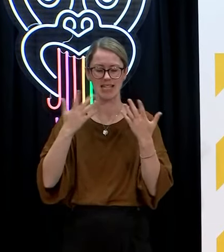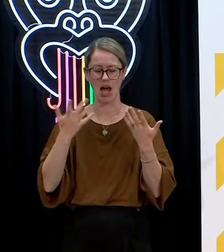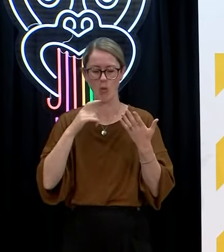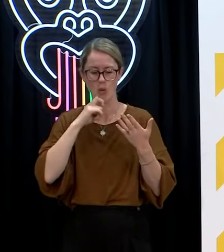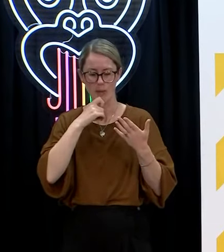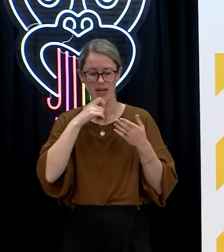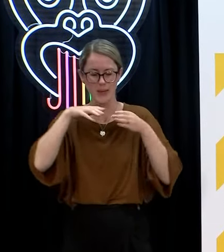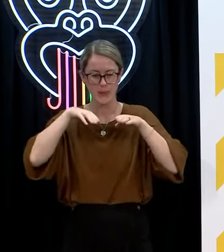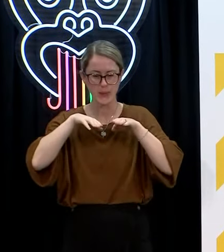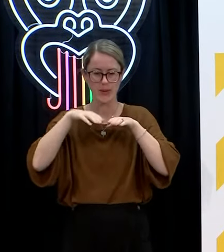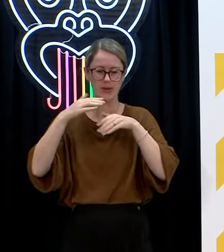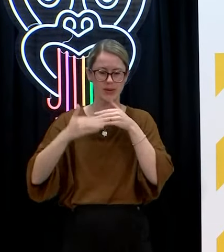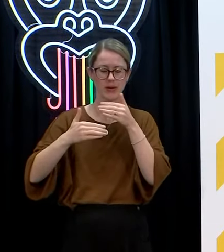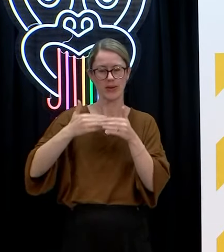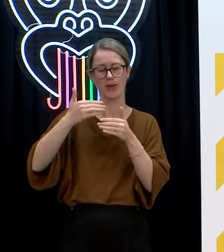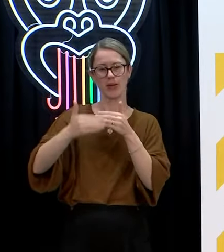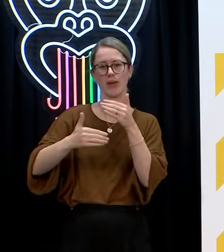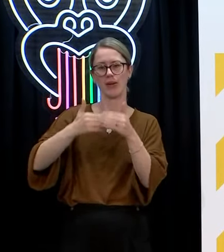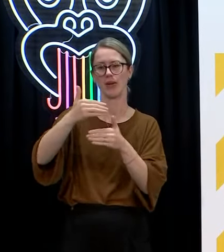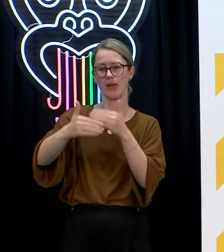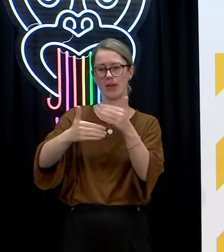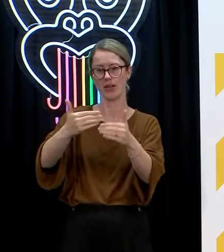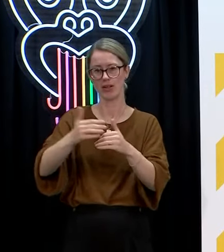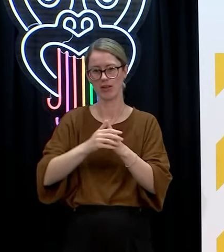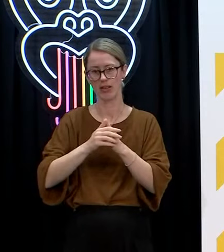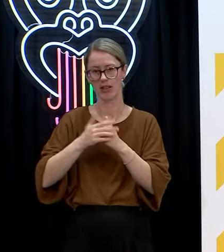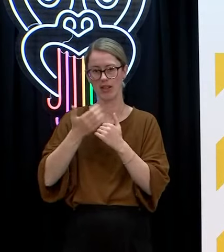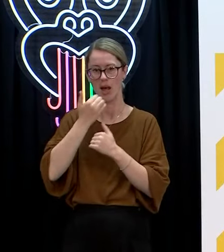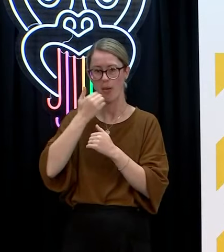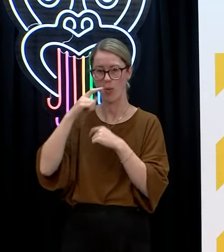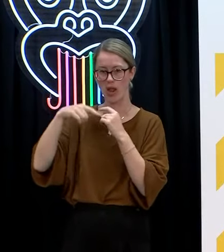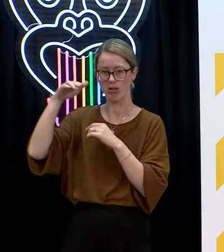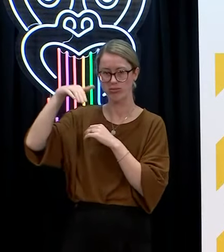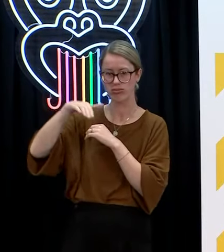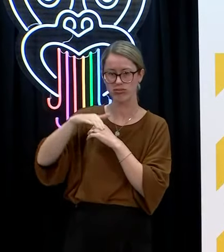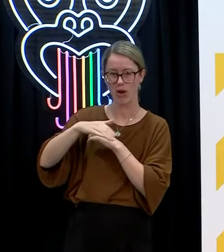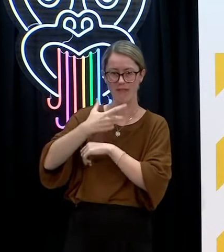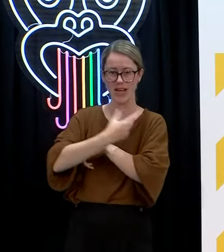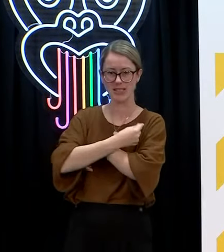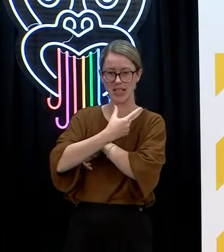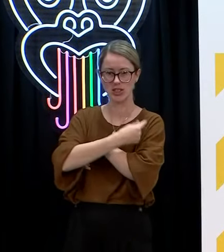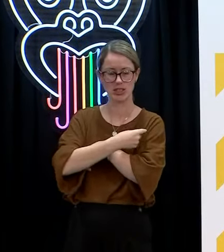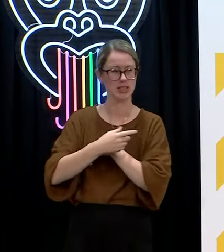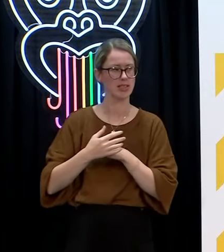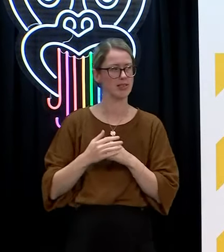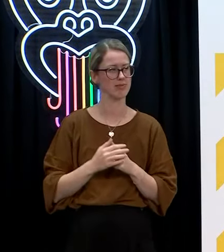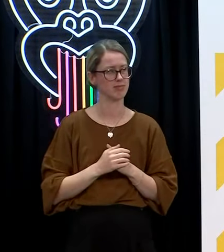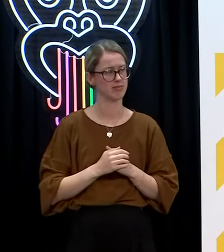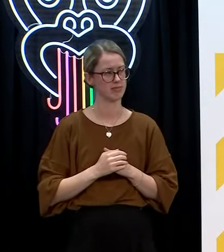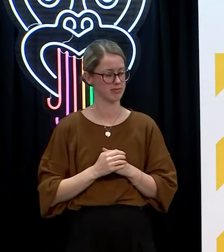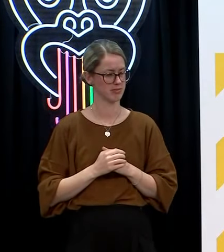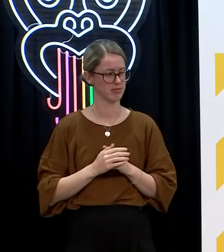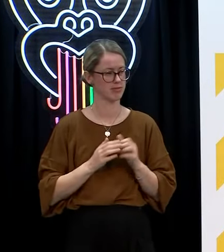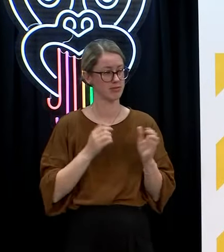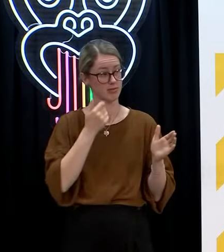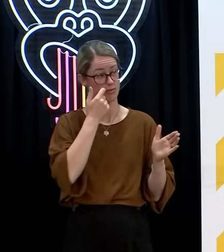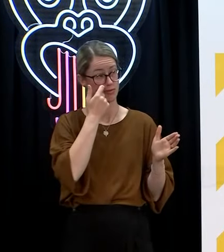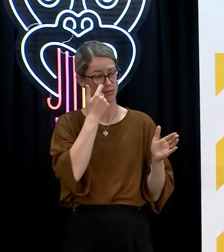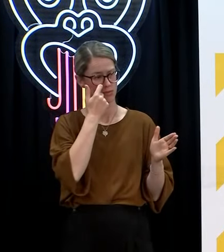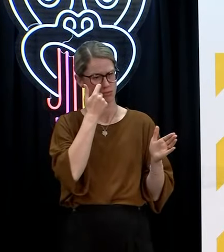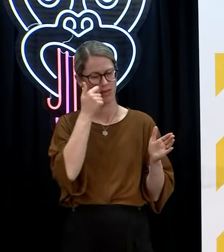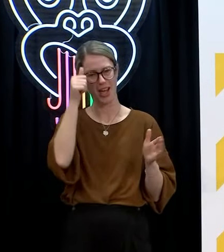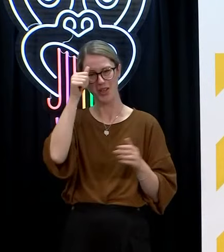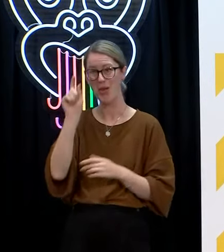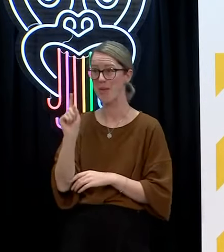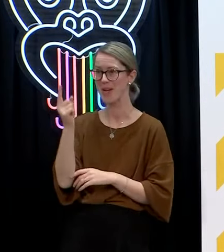expect, just given the amount of population that's vaccinated, that would continue to come down? Well, I know the Minister has